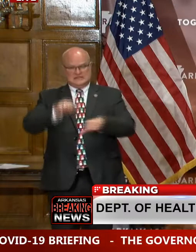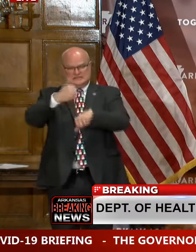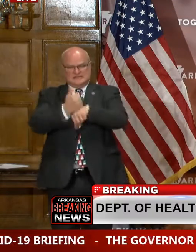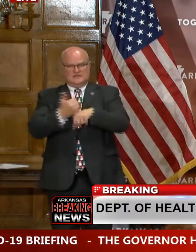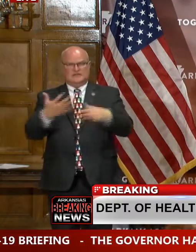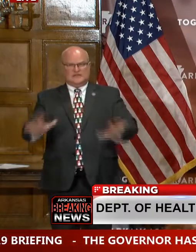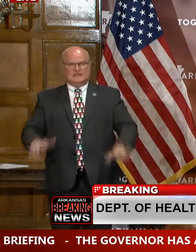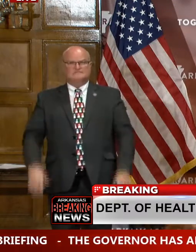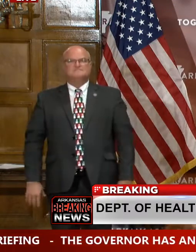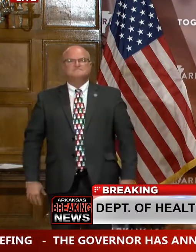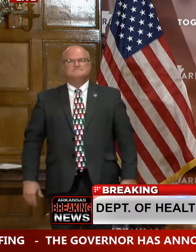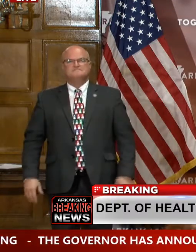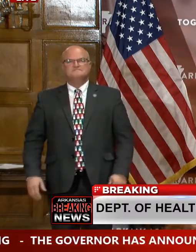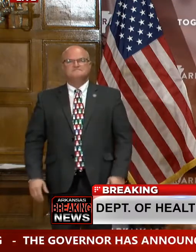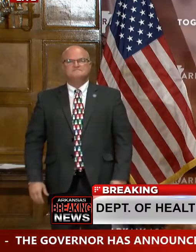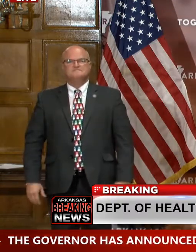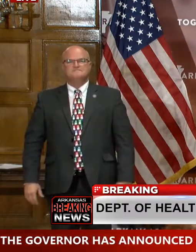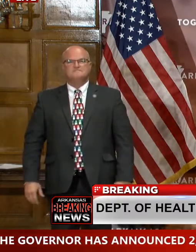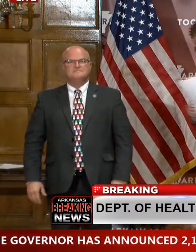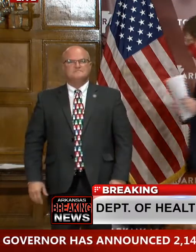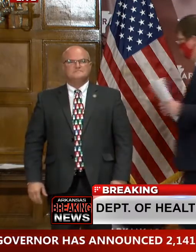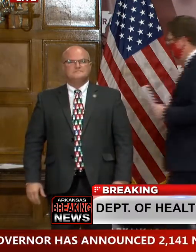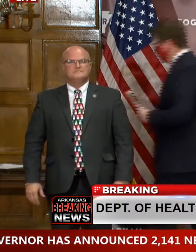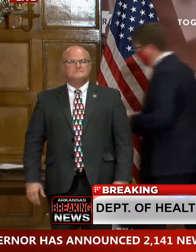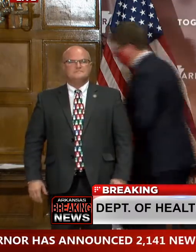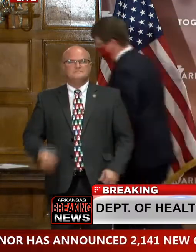forth. Is there